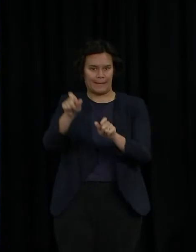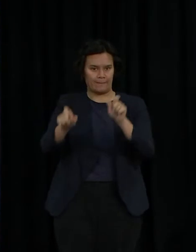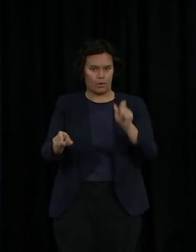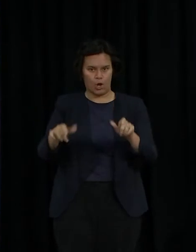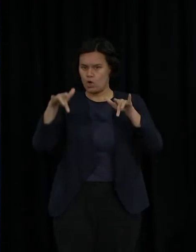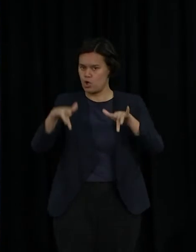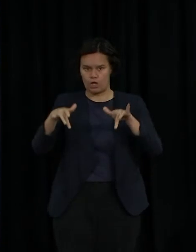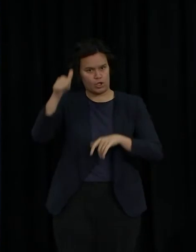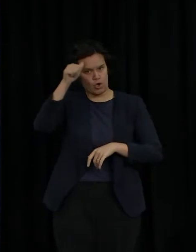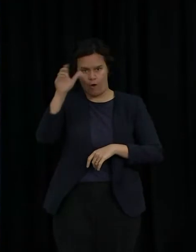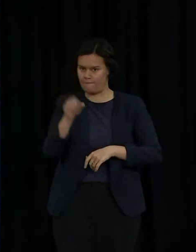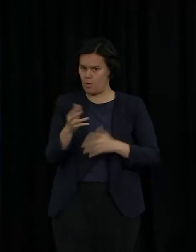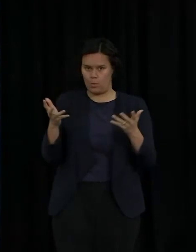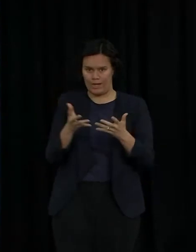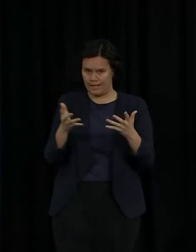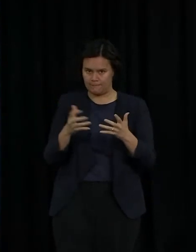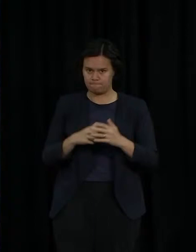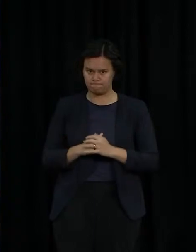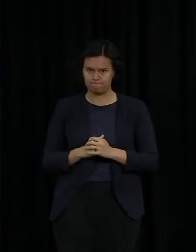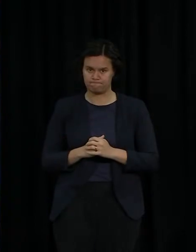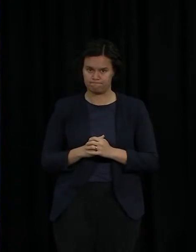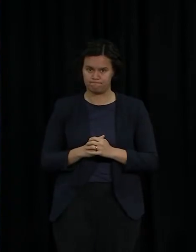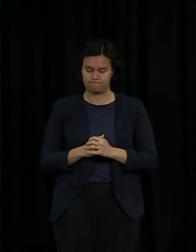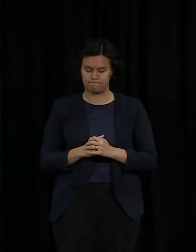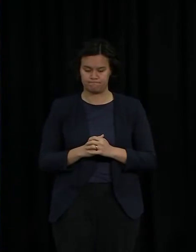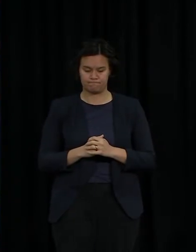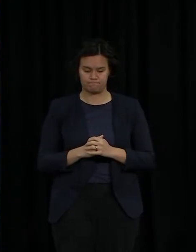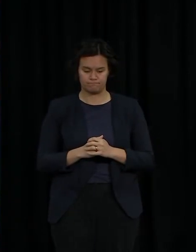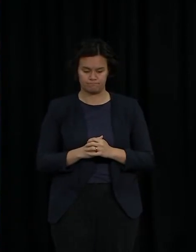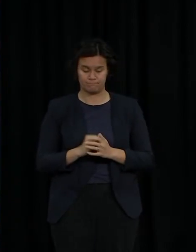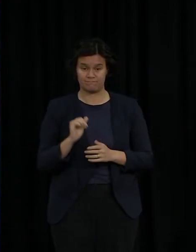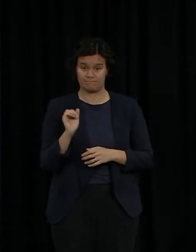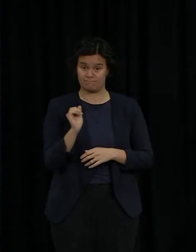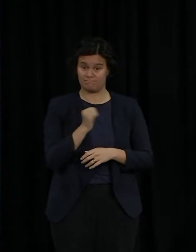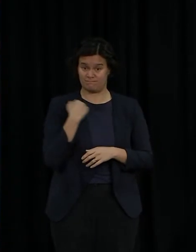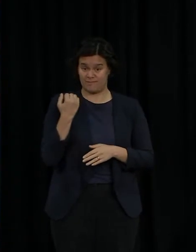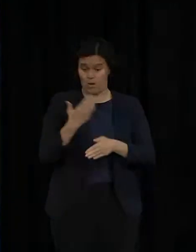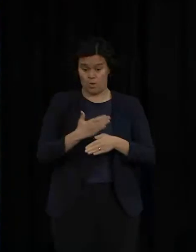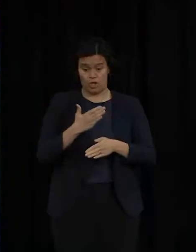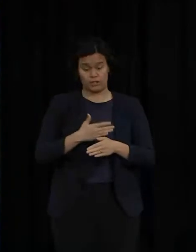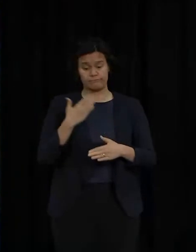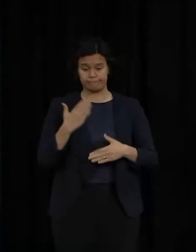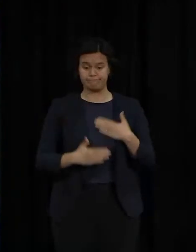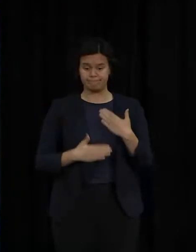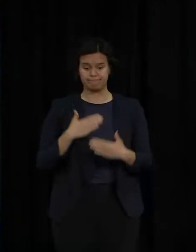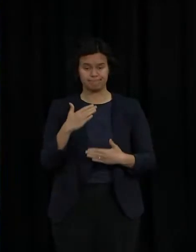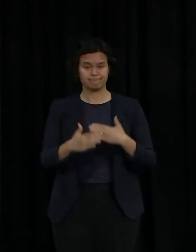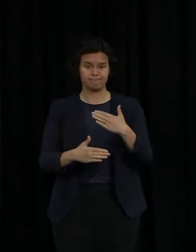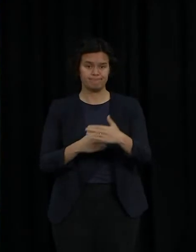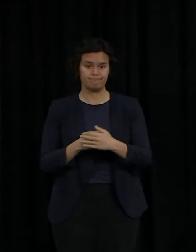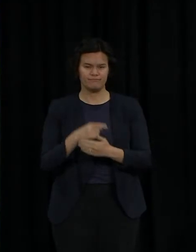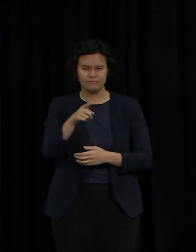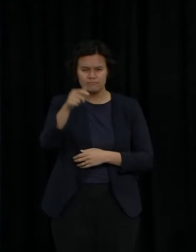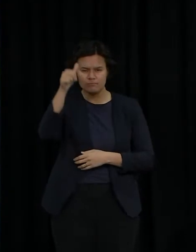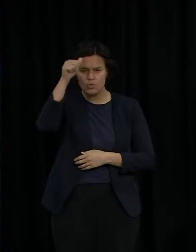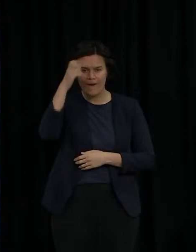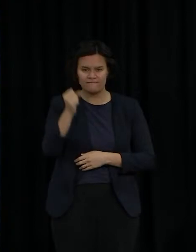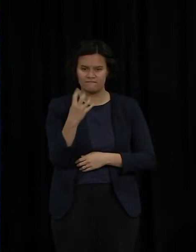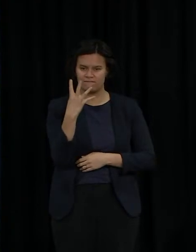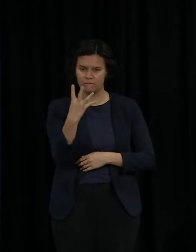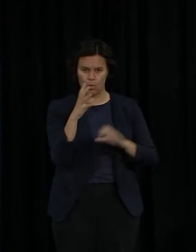be established. Our progress continues. Many of our clusters are now considered to